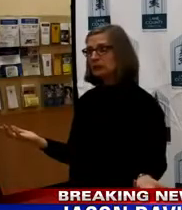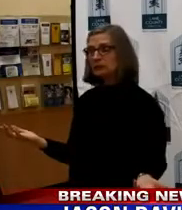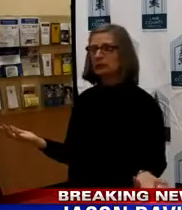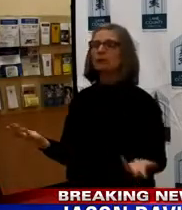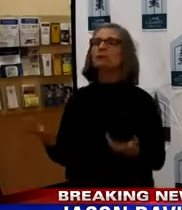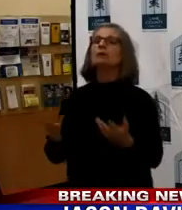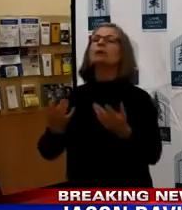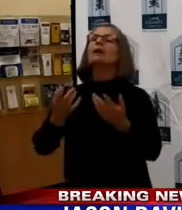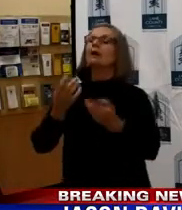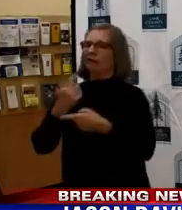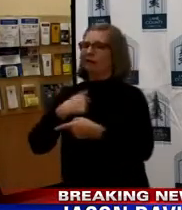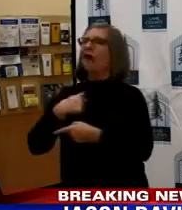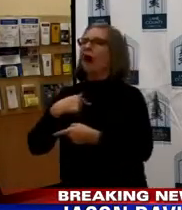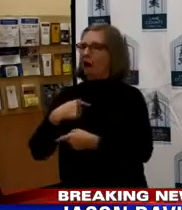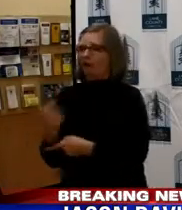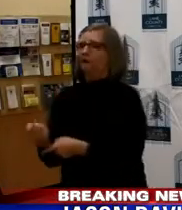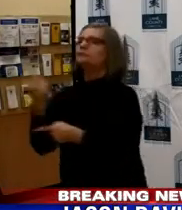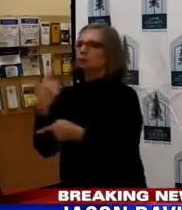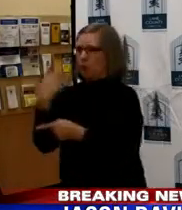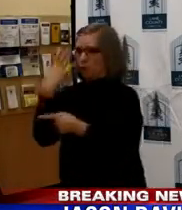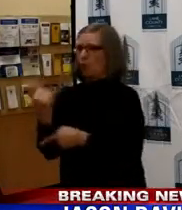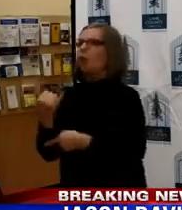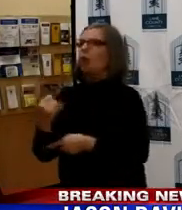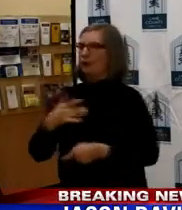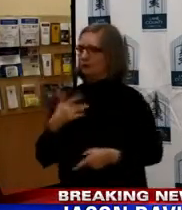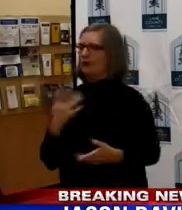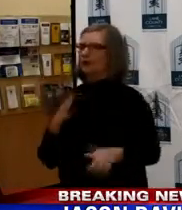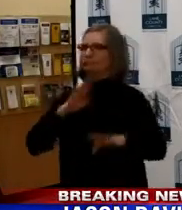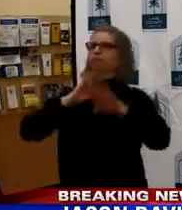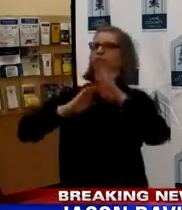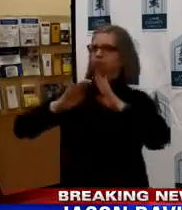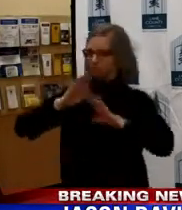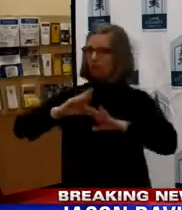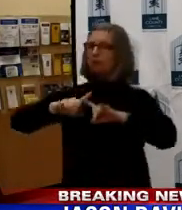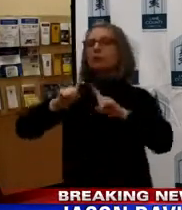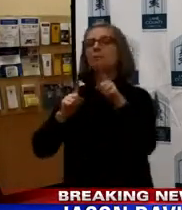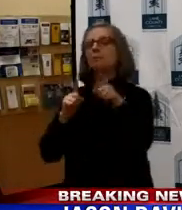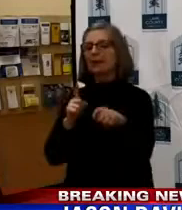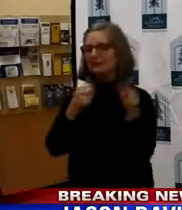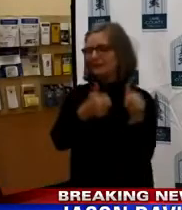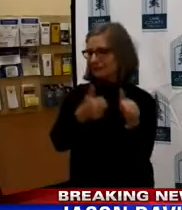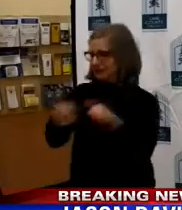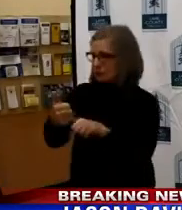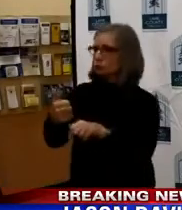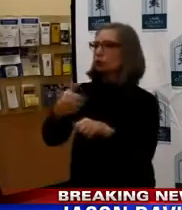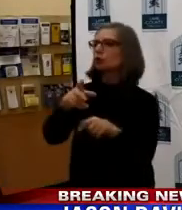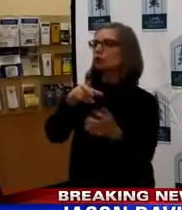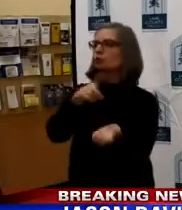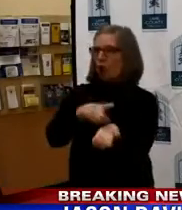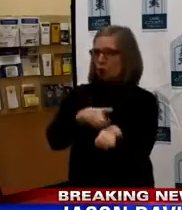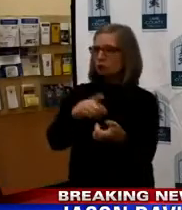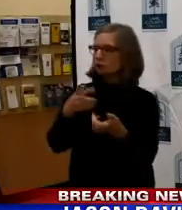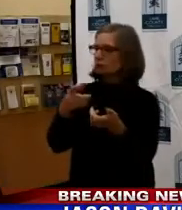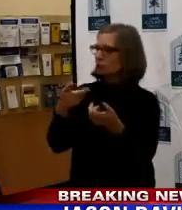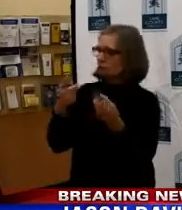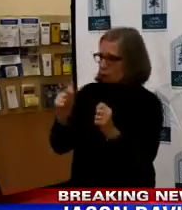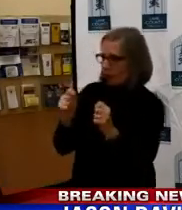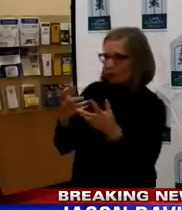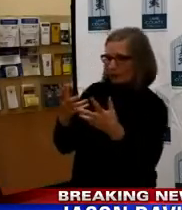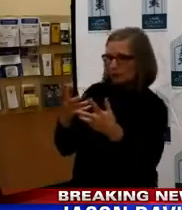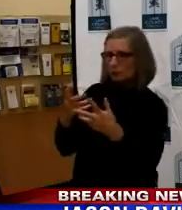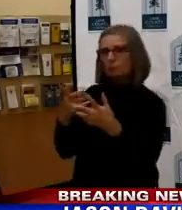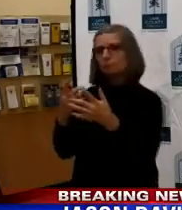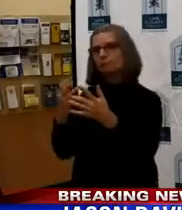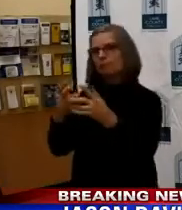individual provider is looking at you as an individual and assessing your health history. and what they know about you, and then really making